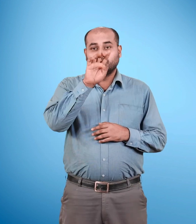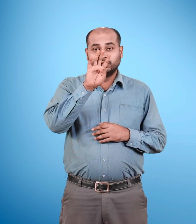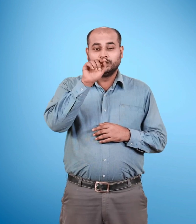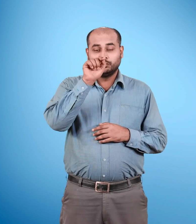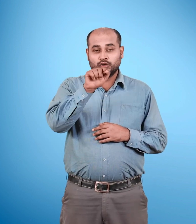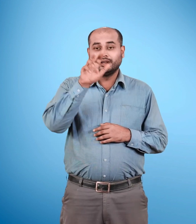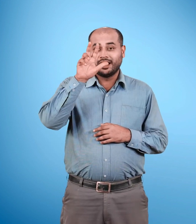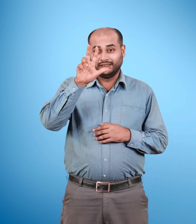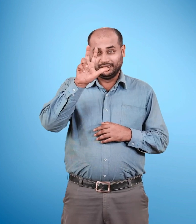14.8.